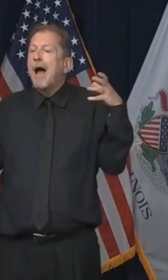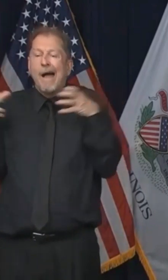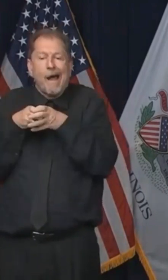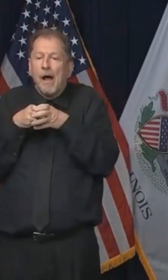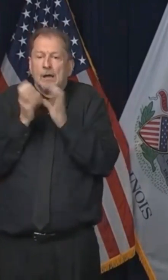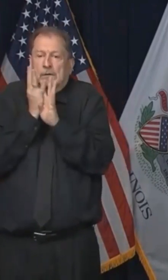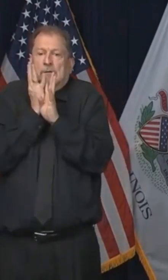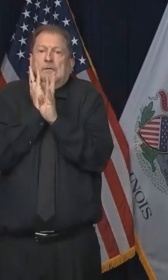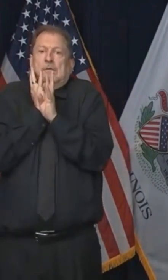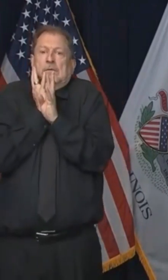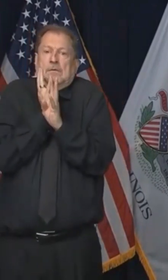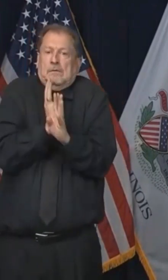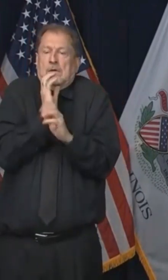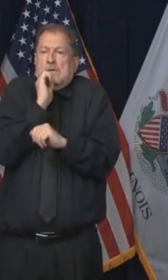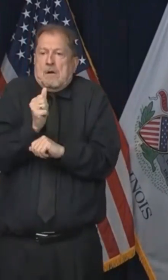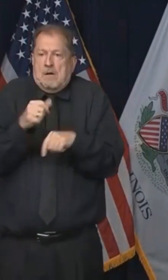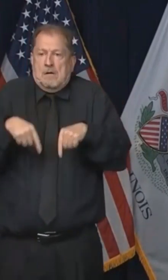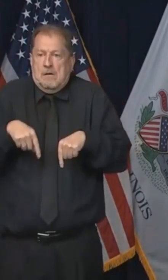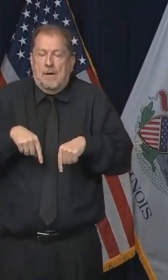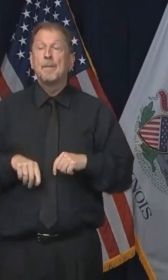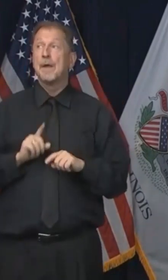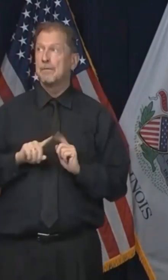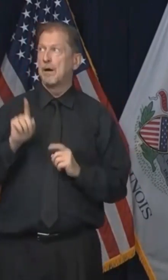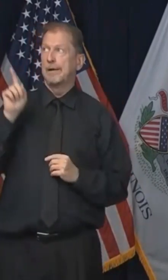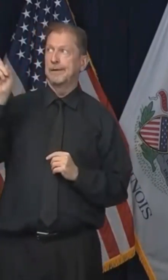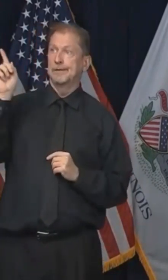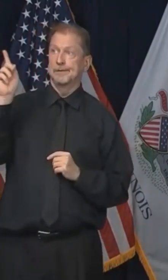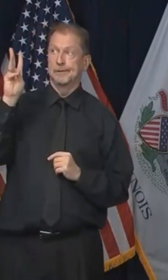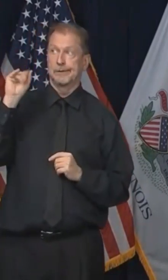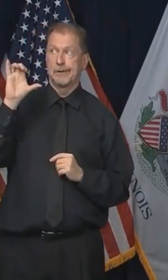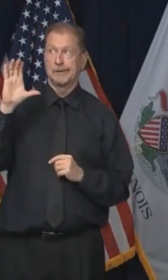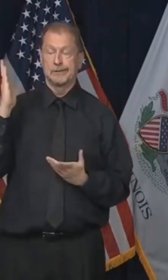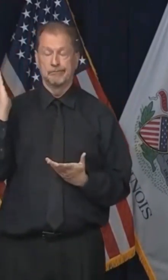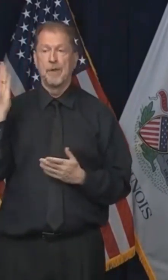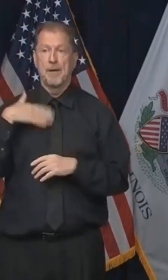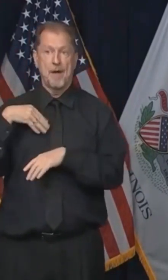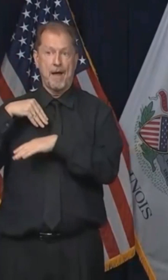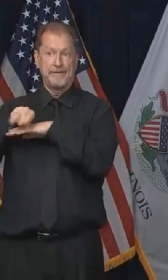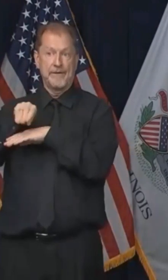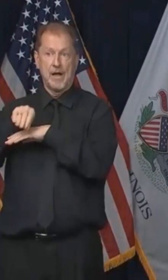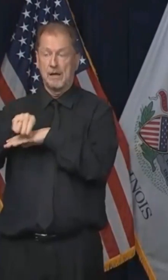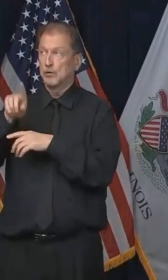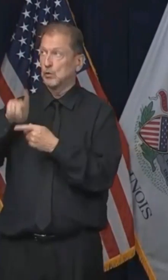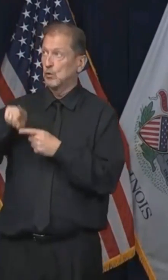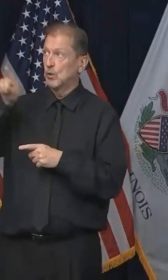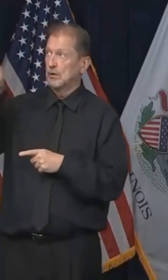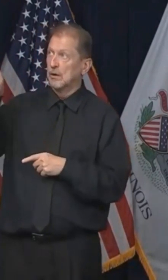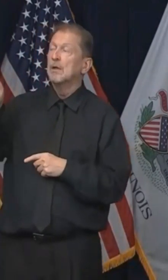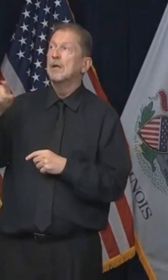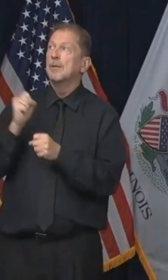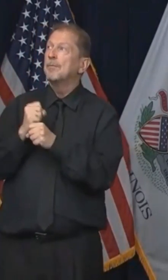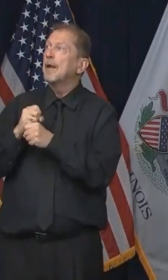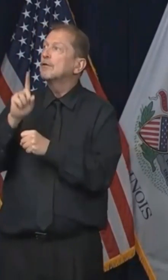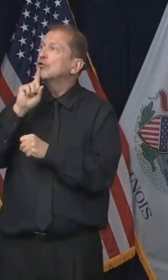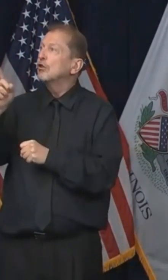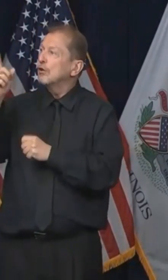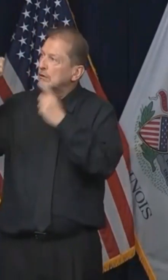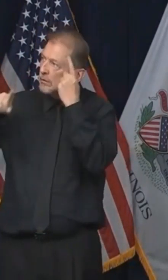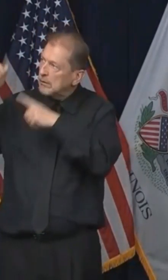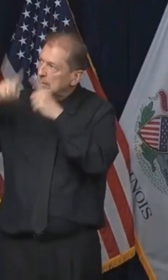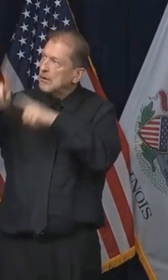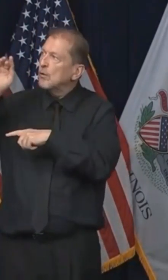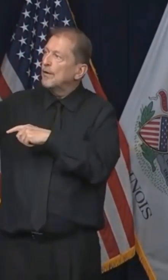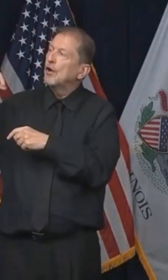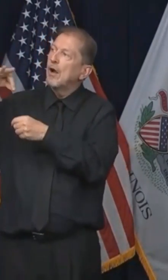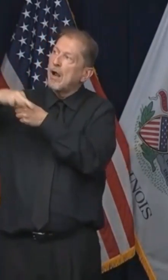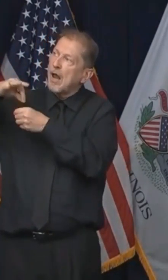But I must say that I guess the only advice that I would offer is make sure you're coordinating with your